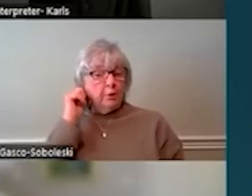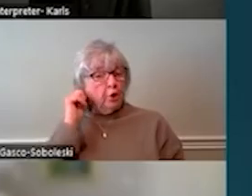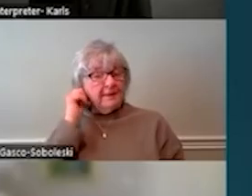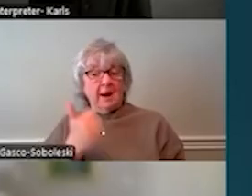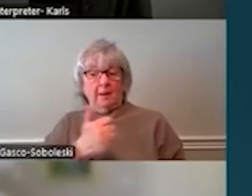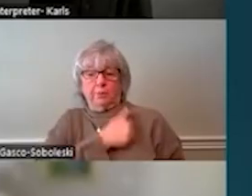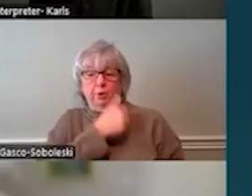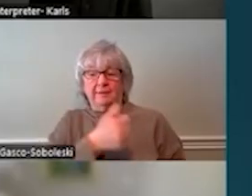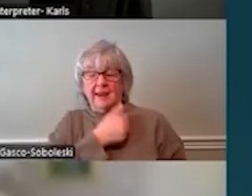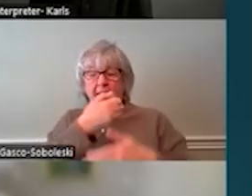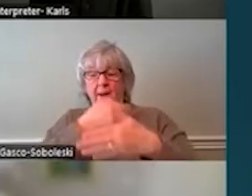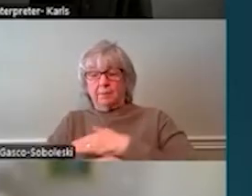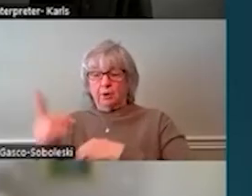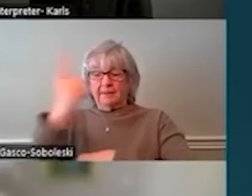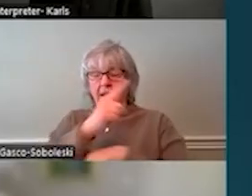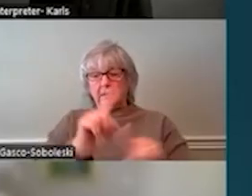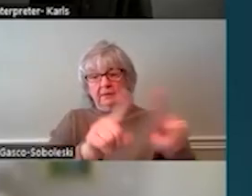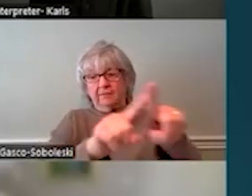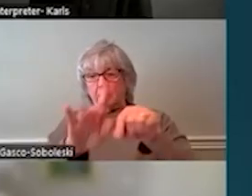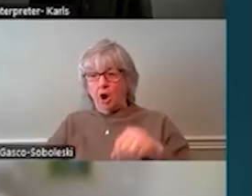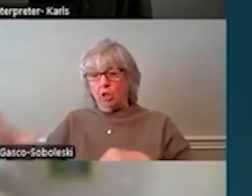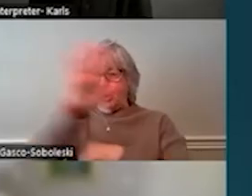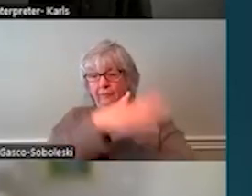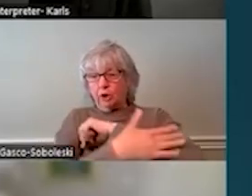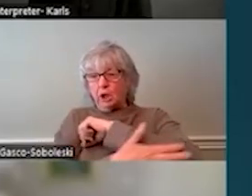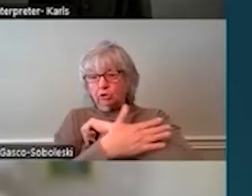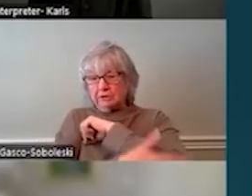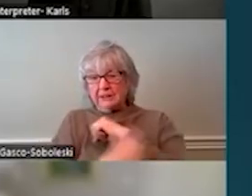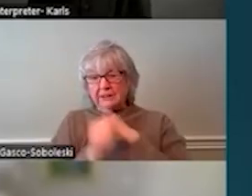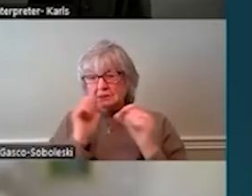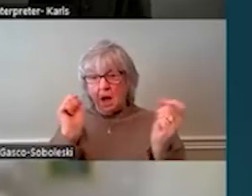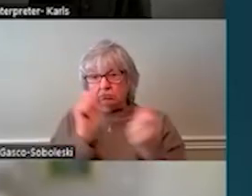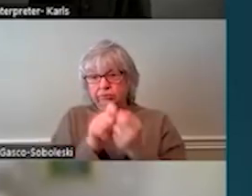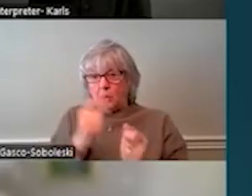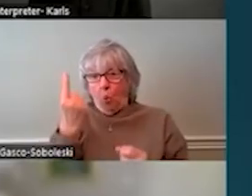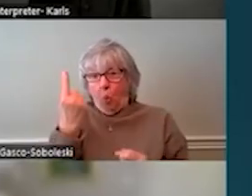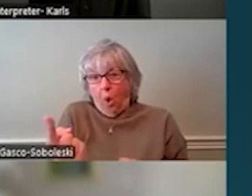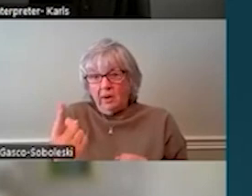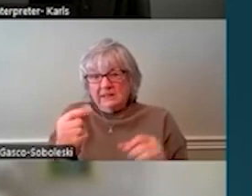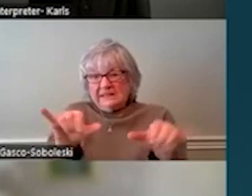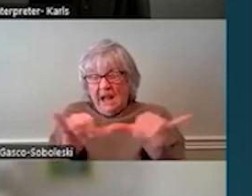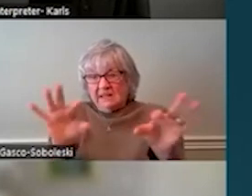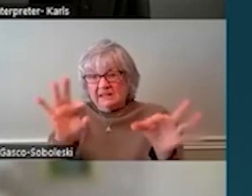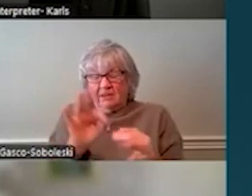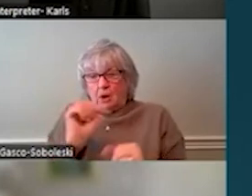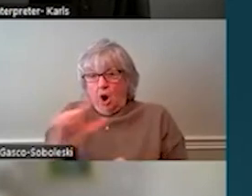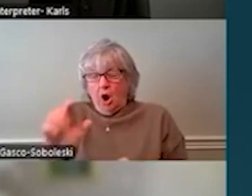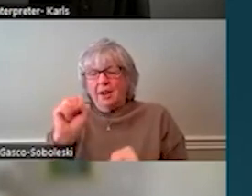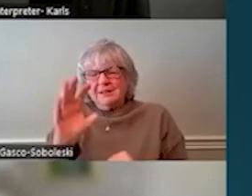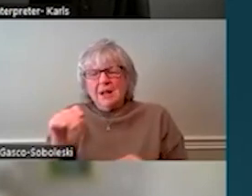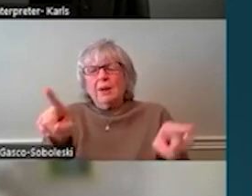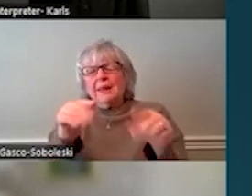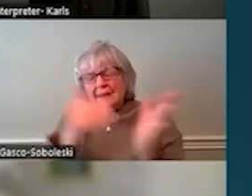could be like this, or this, or this. There are a few different signs all over the country for the word birthday.